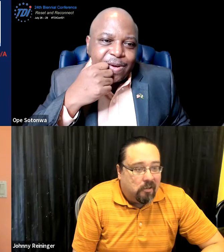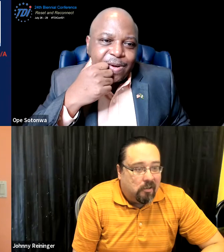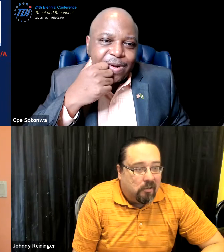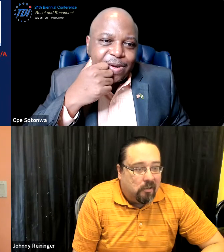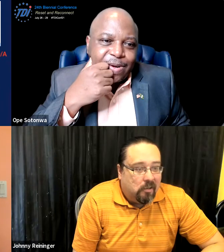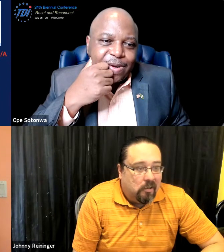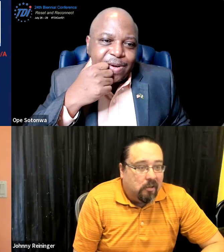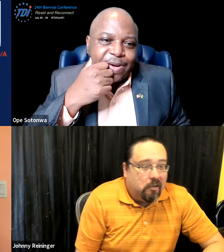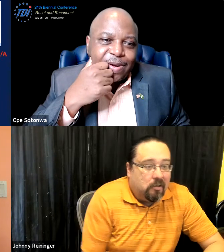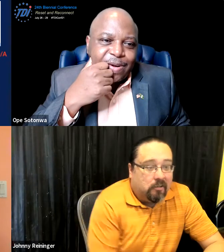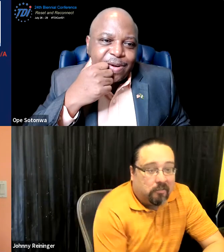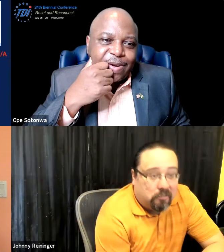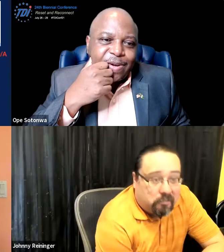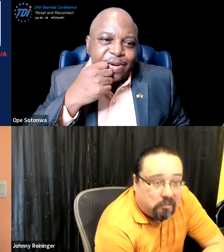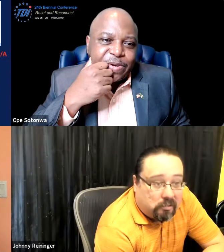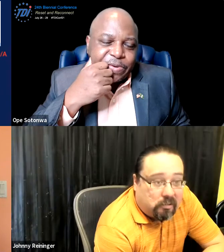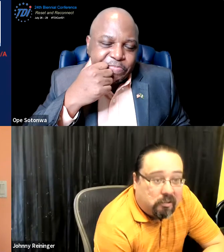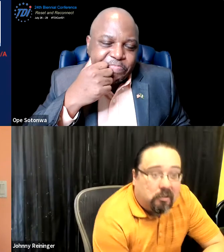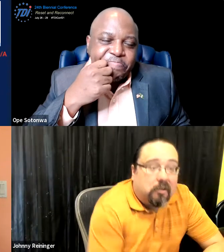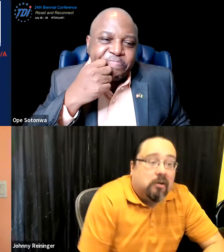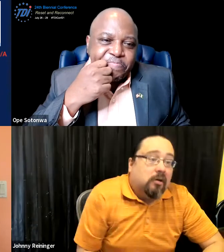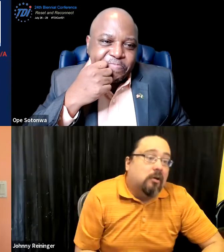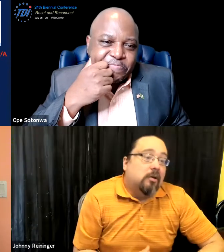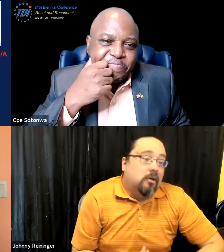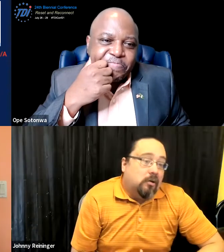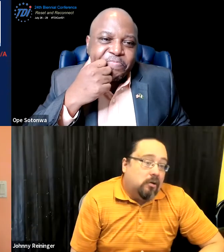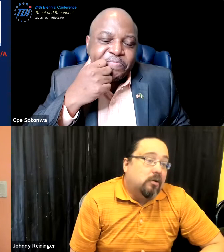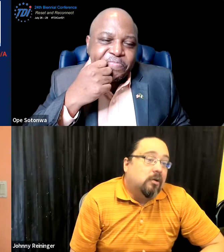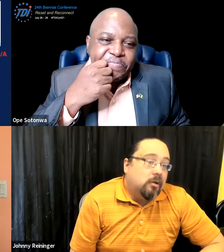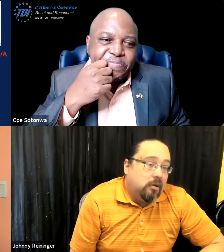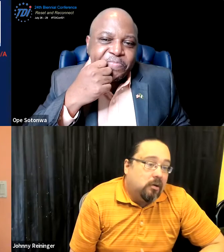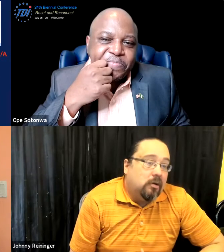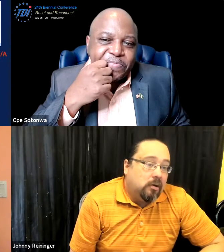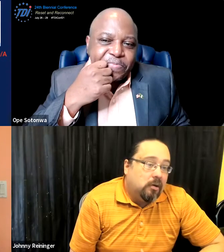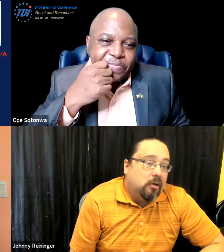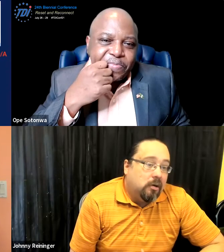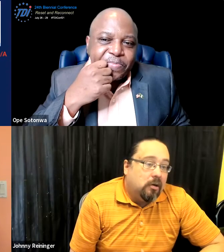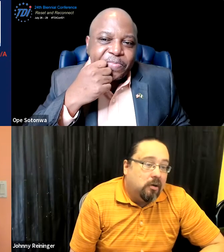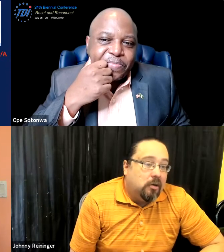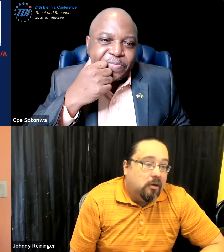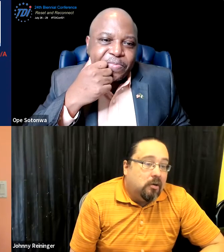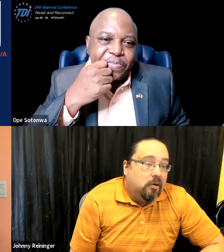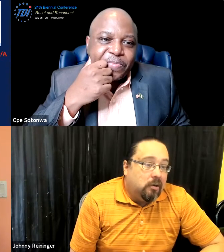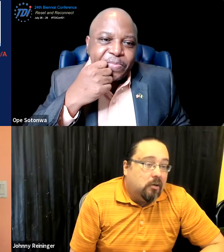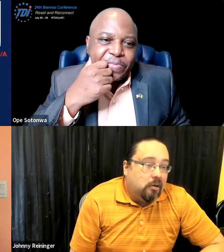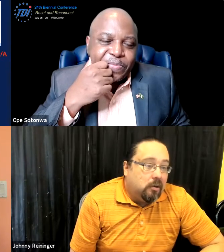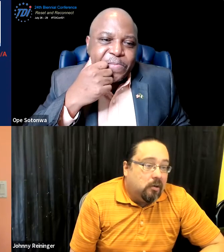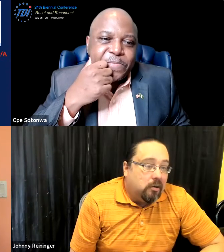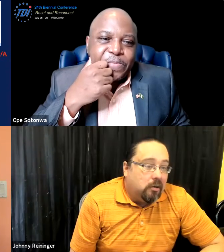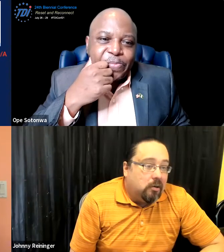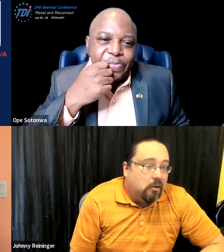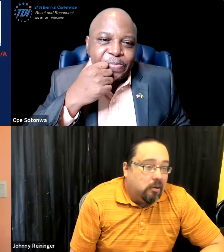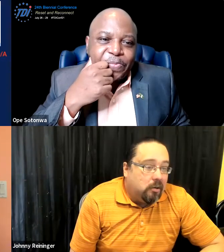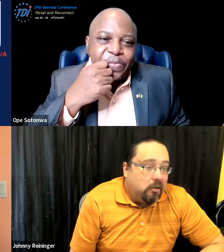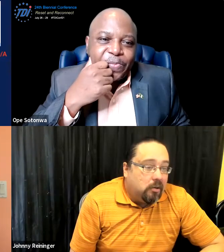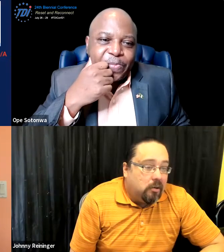VRS rate dropped, they became more lenient on their hiring screening process for interpreters.